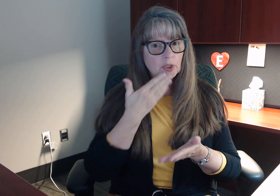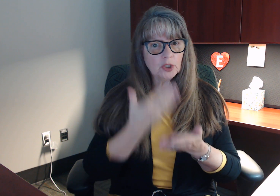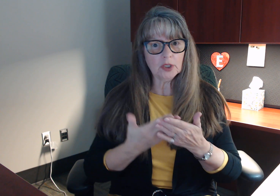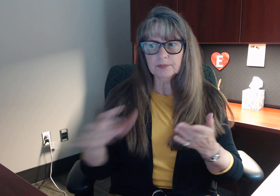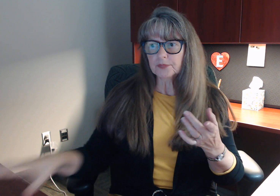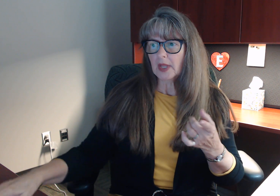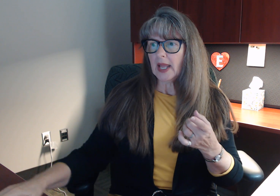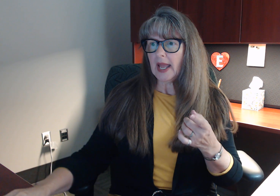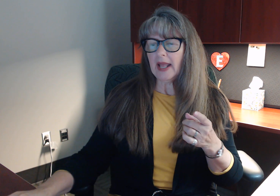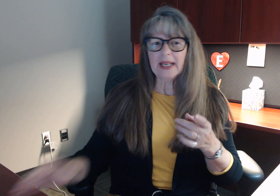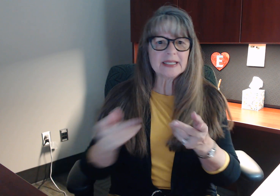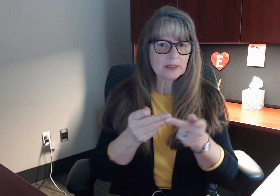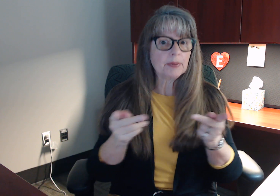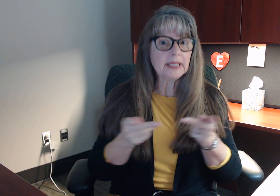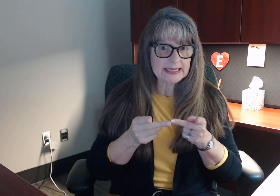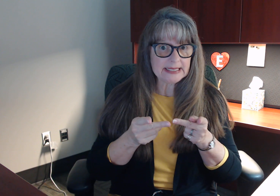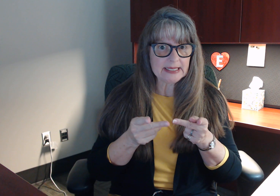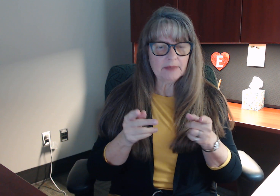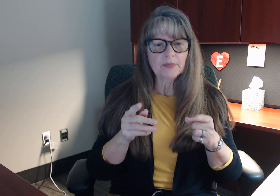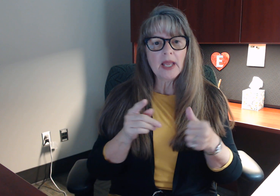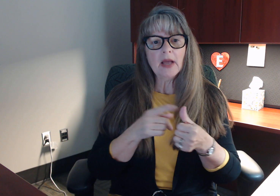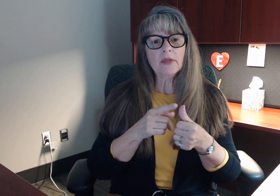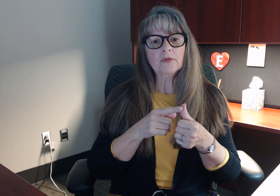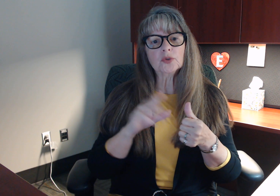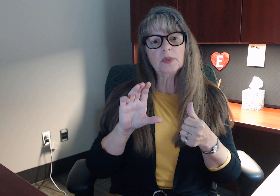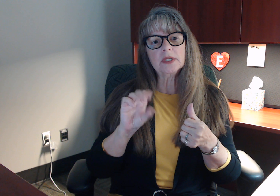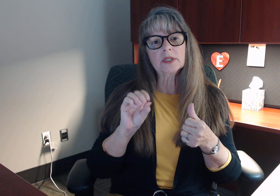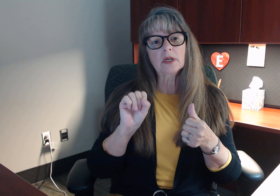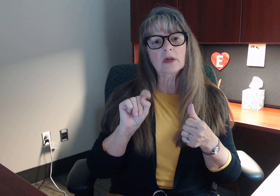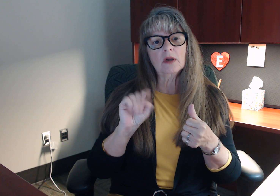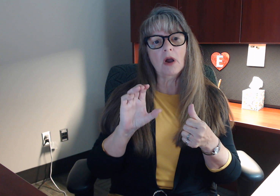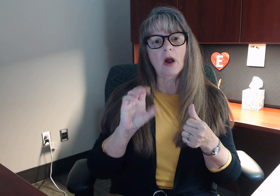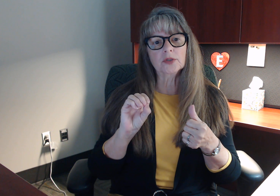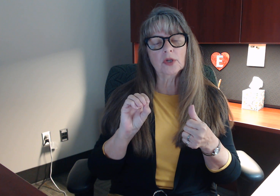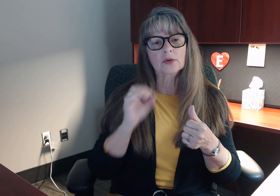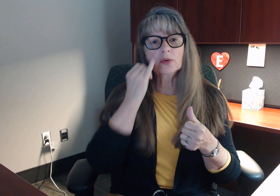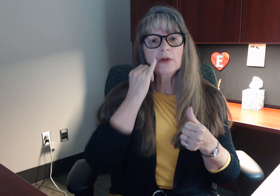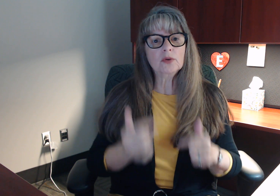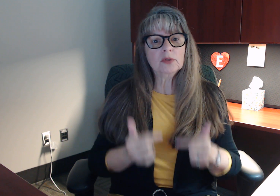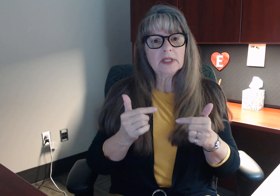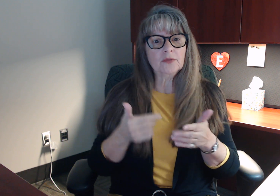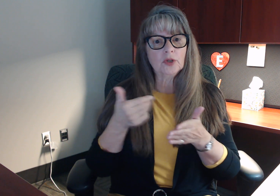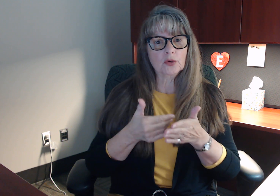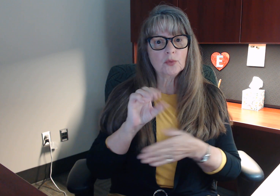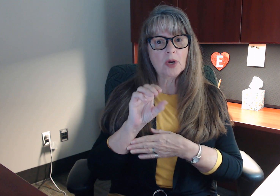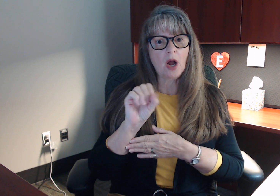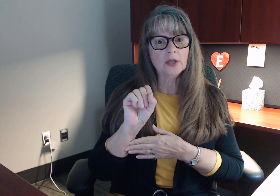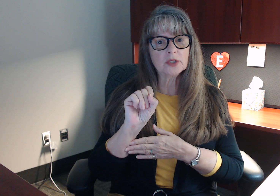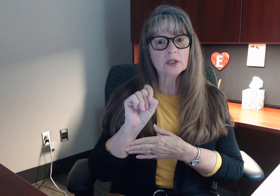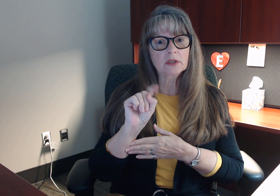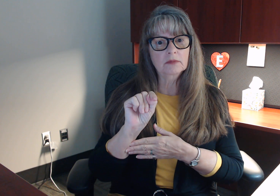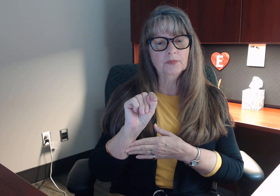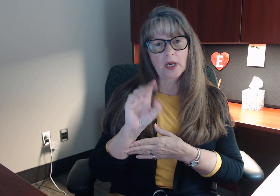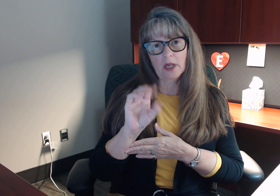good. And it's the places. And the first one is Costco. So if you live close to a